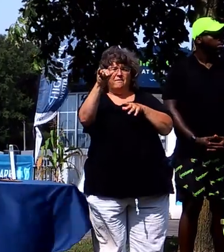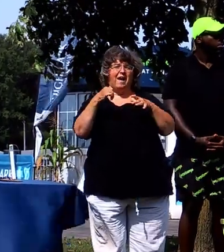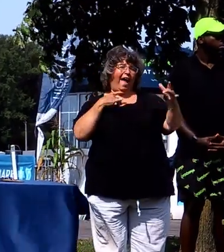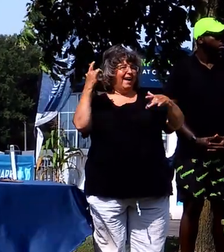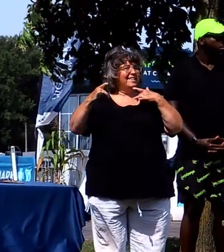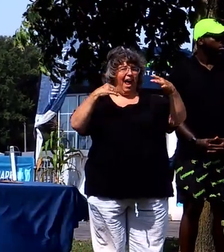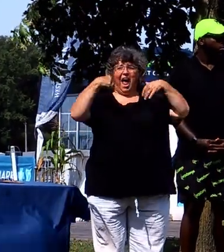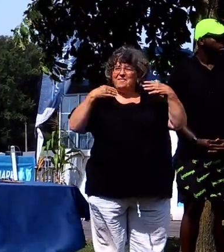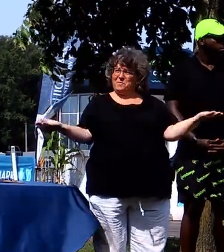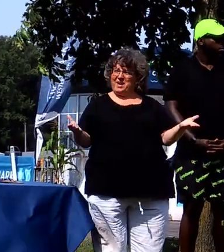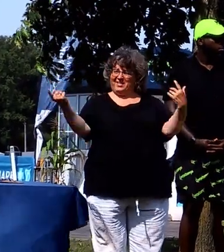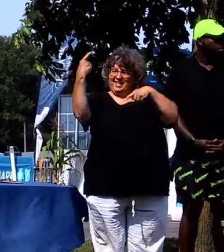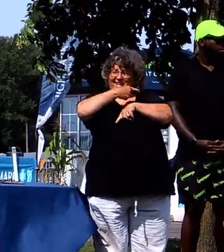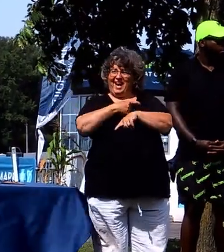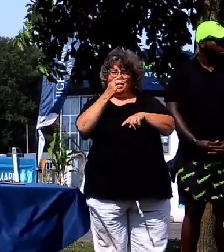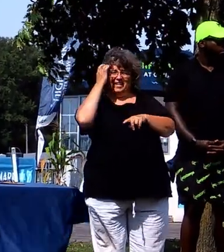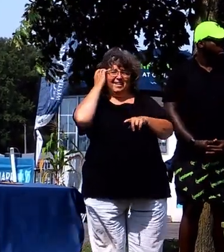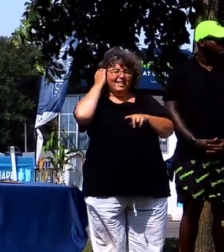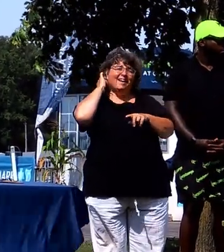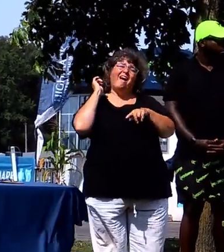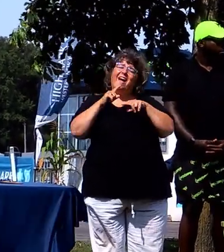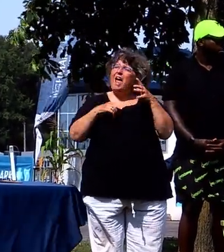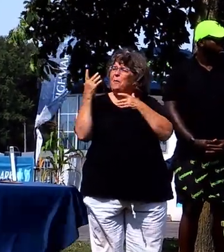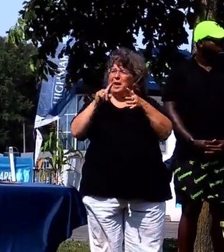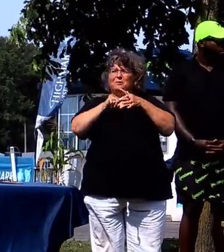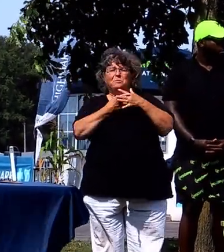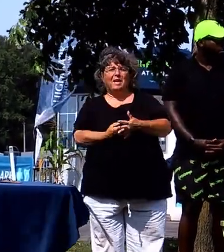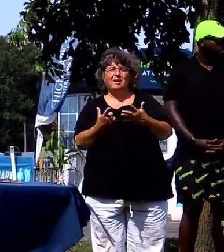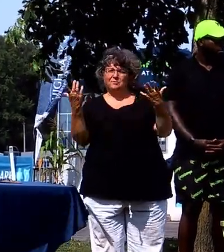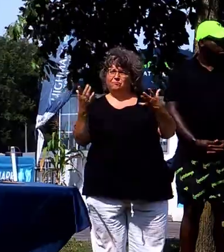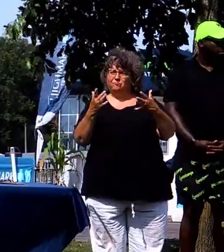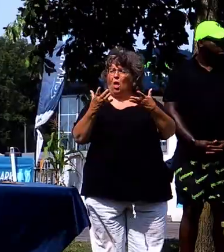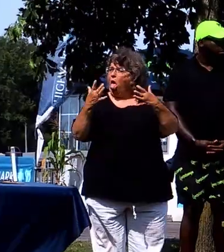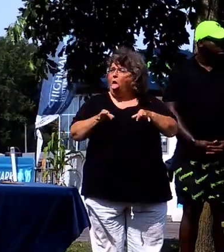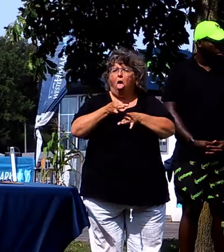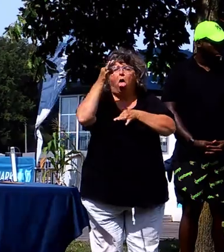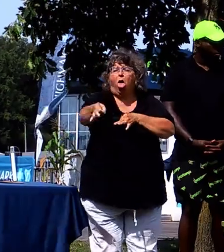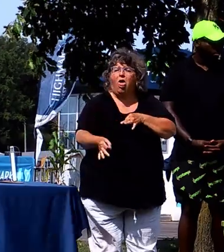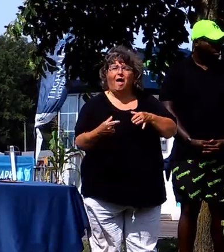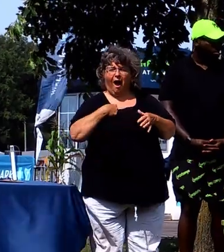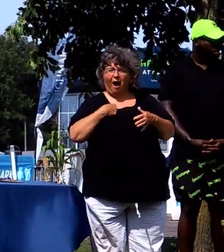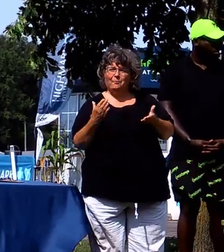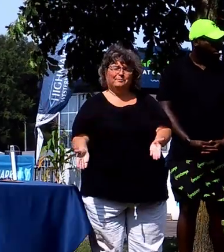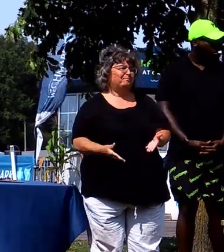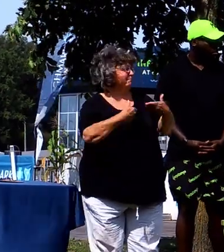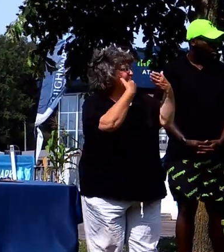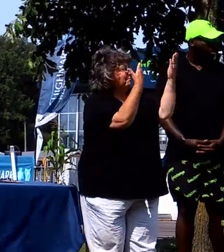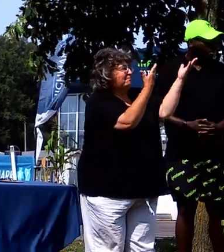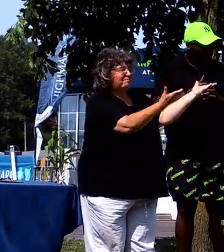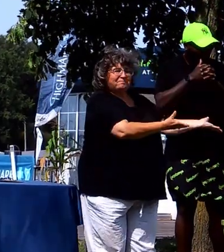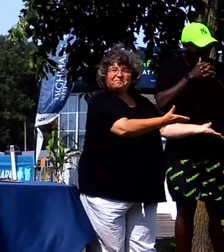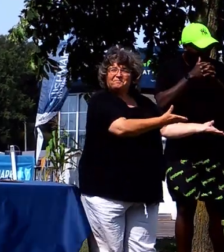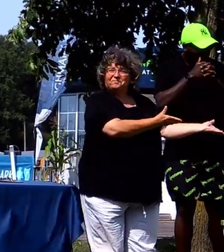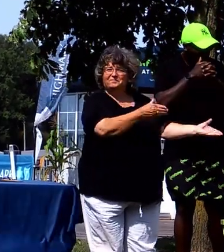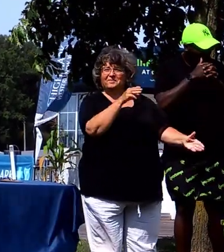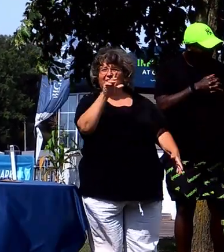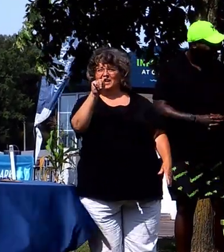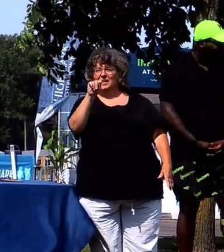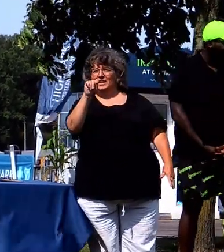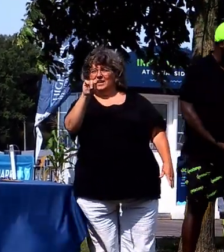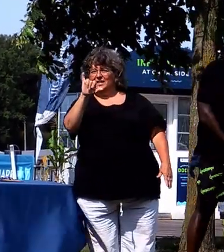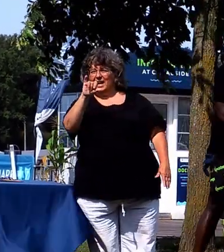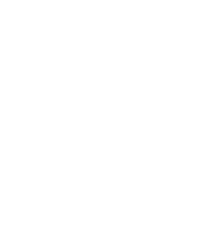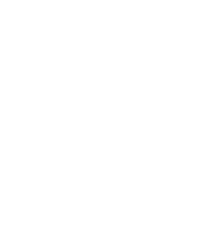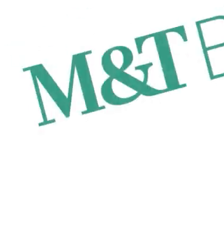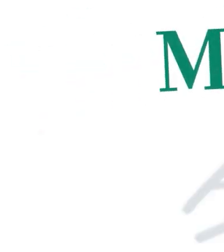so excited to have him here today, and we cannot wait to get started. So without further ado, I am going to hand over the microphone to Mr.